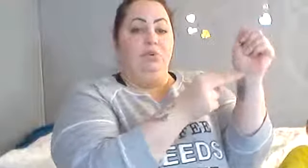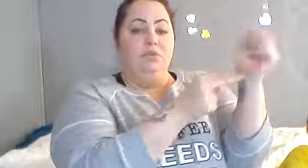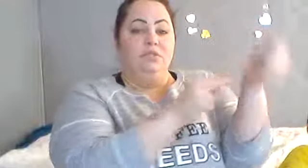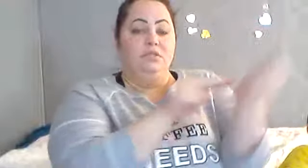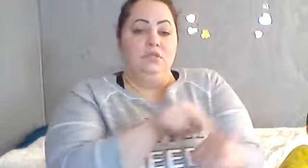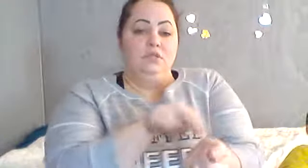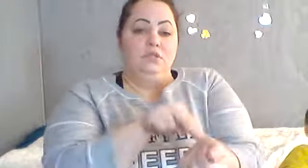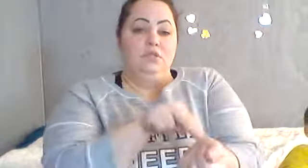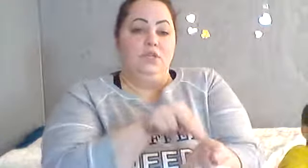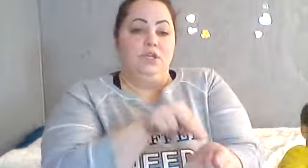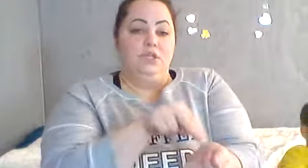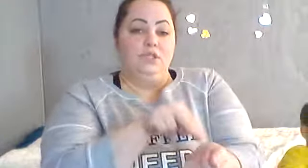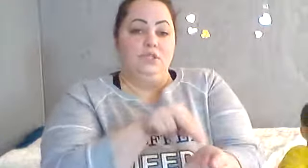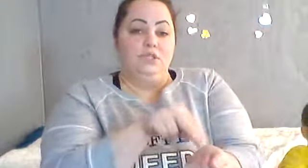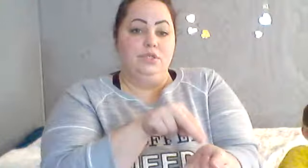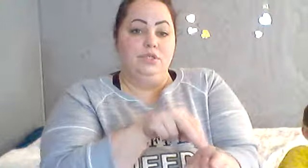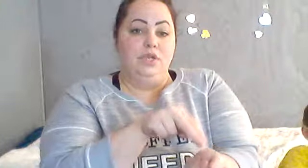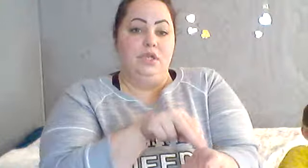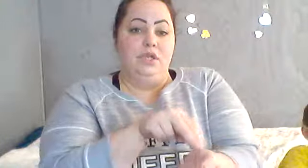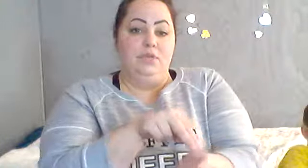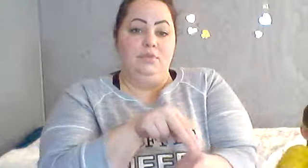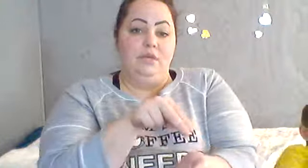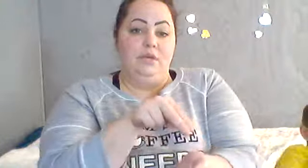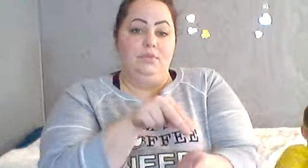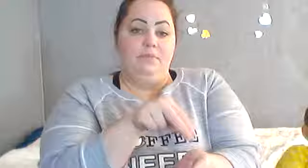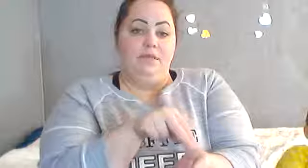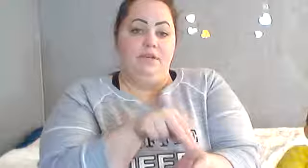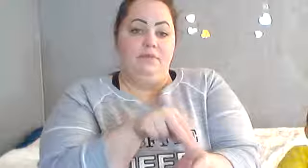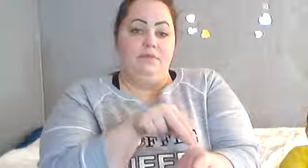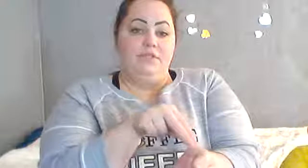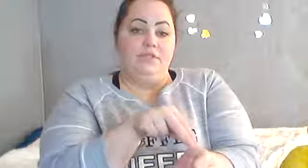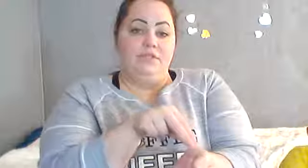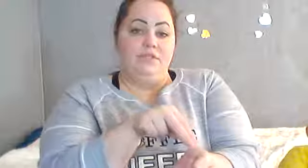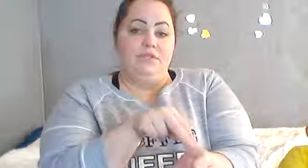pulse. Nurse. And you're going to bring it up and down. Nurse.